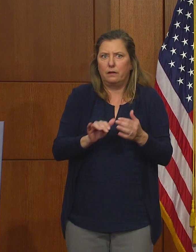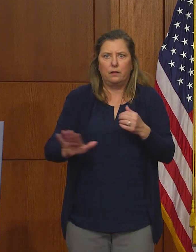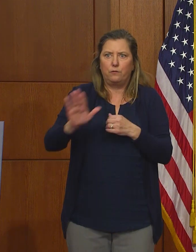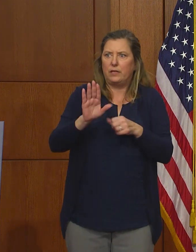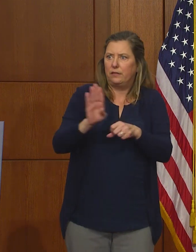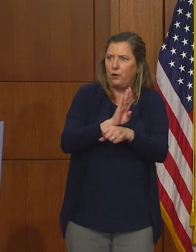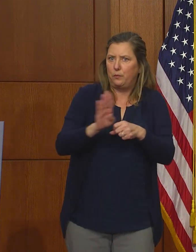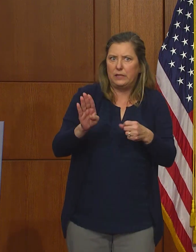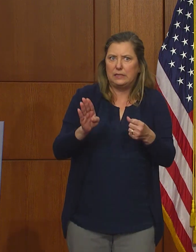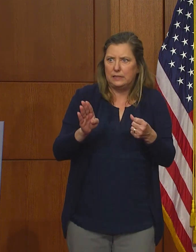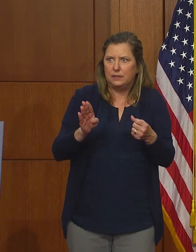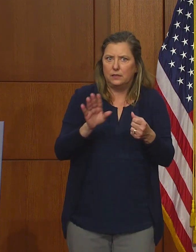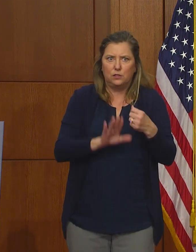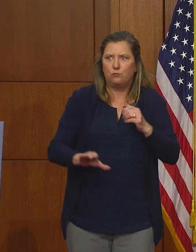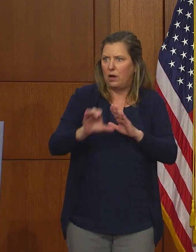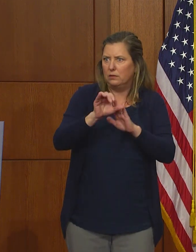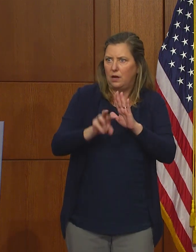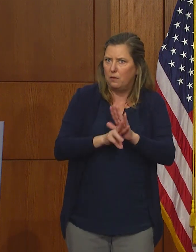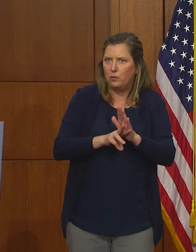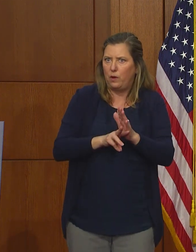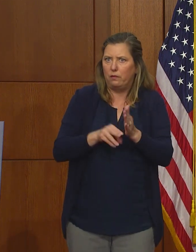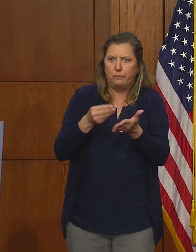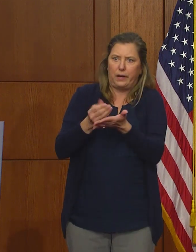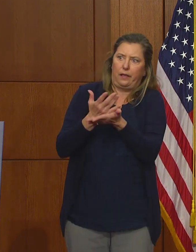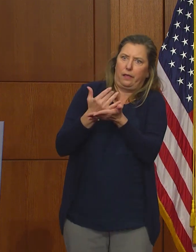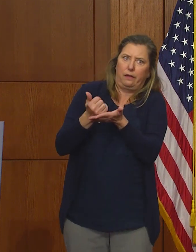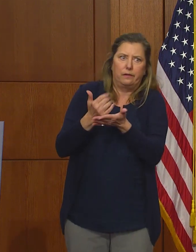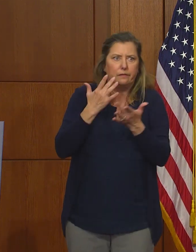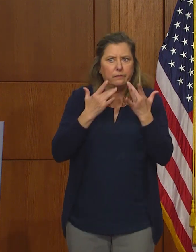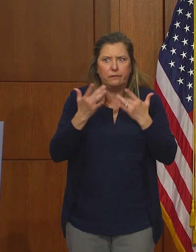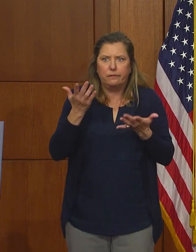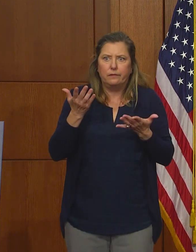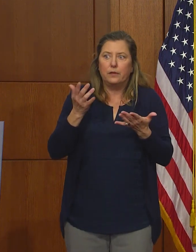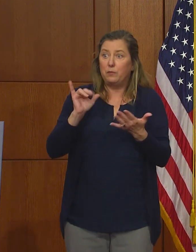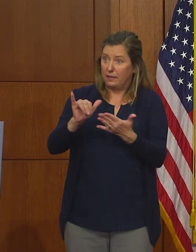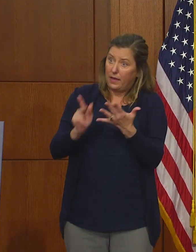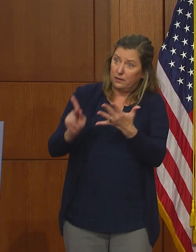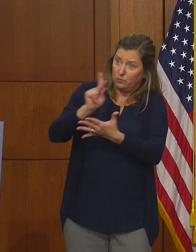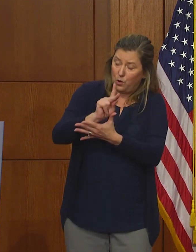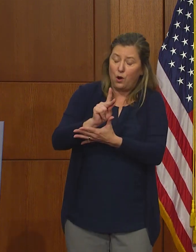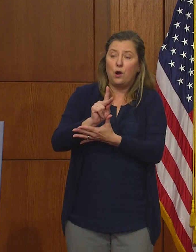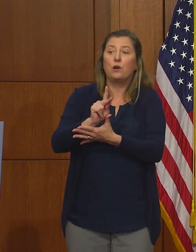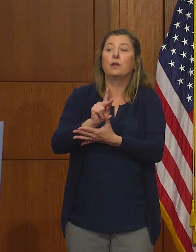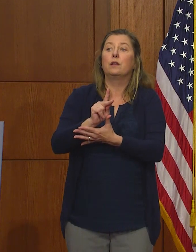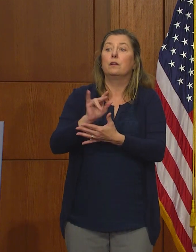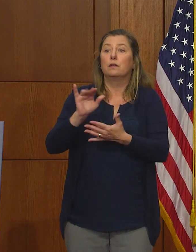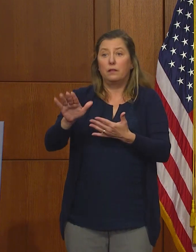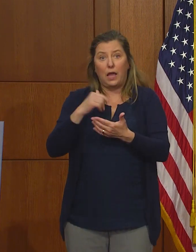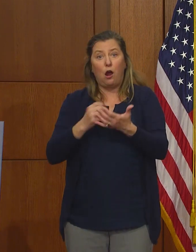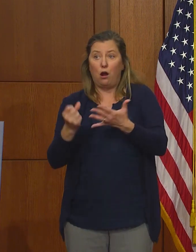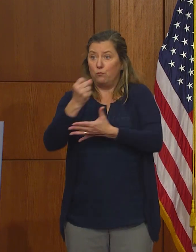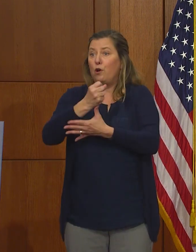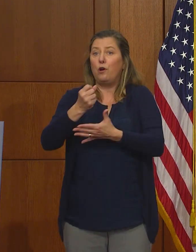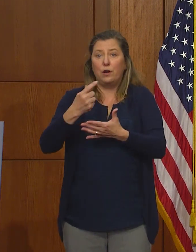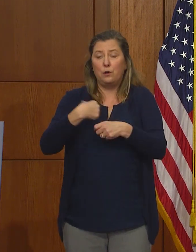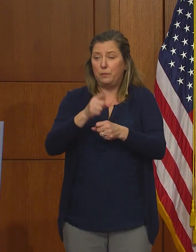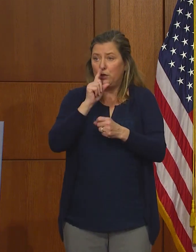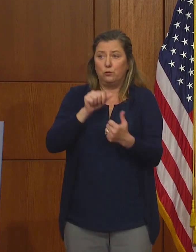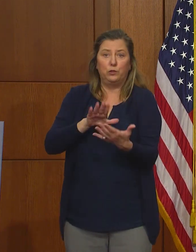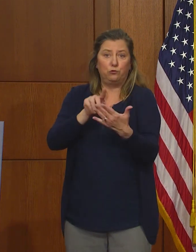of our businesses are across the Commonwealth. But that is a priority, and they will be prioritized in making sure we're addressing